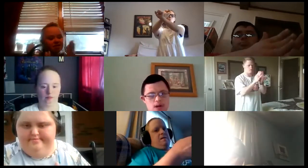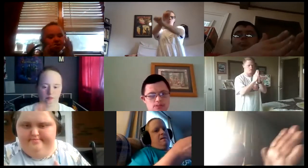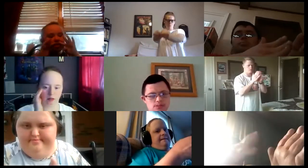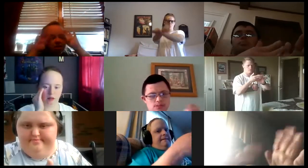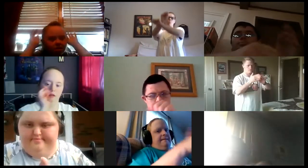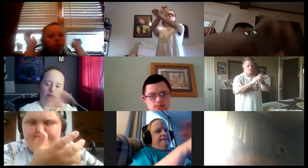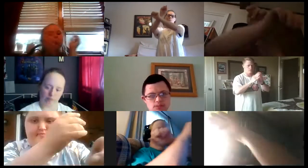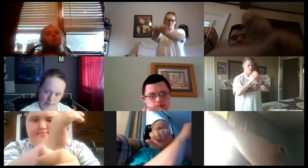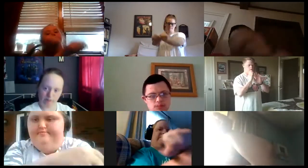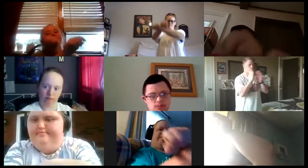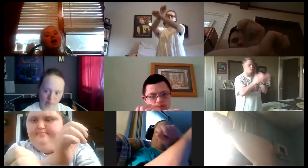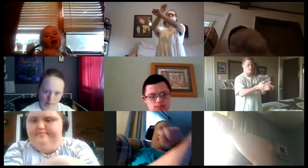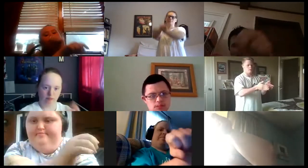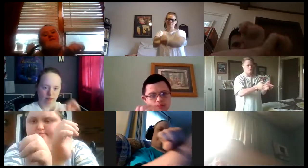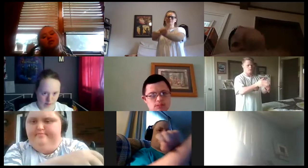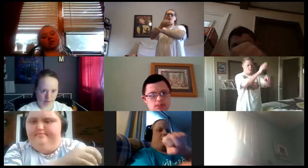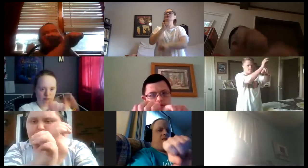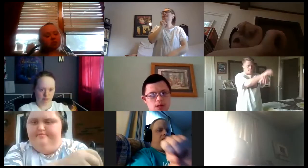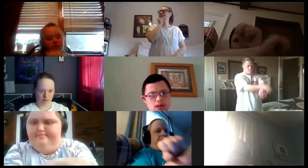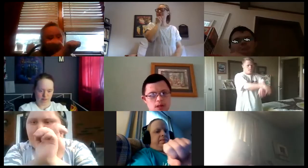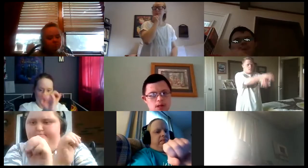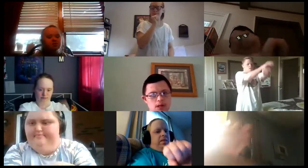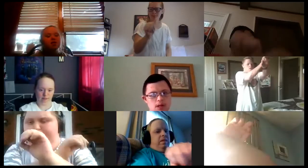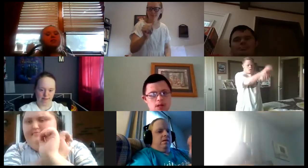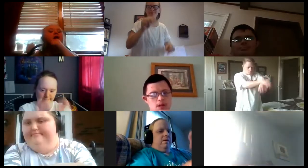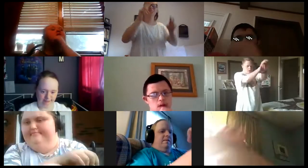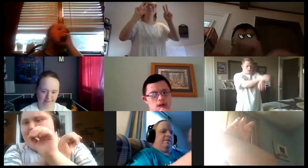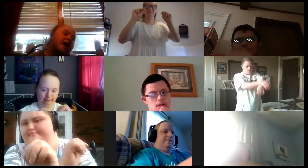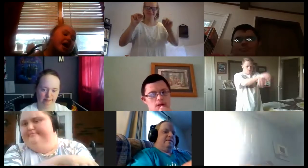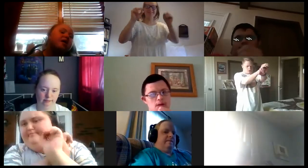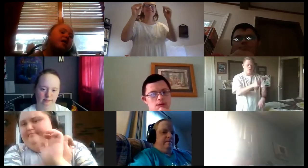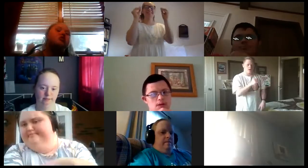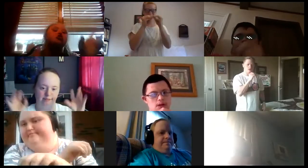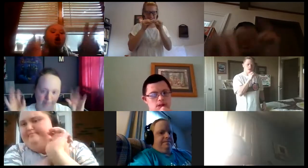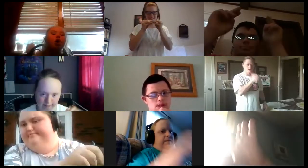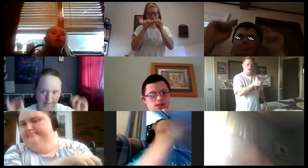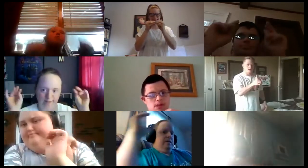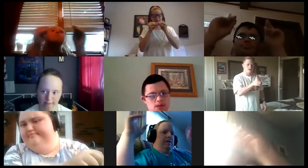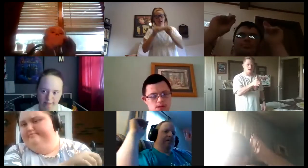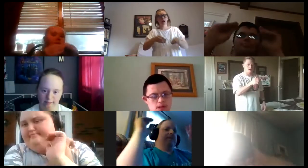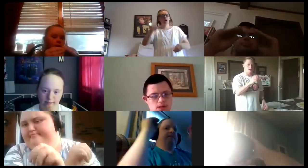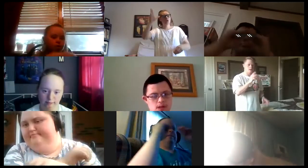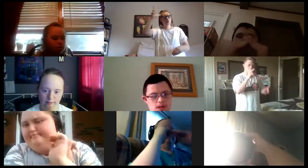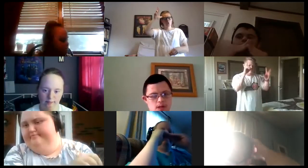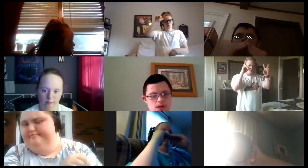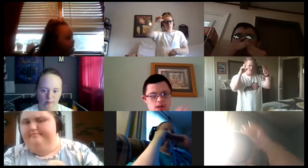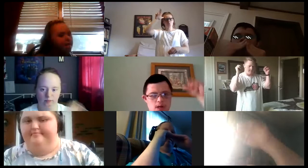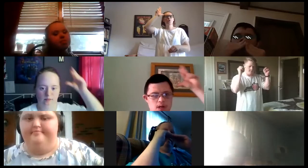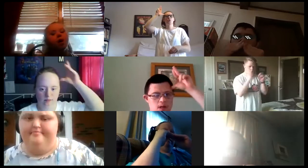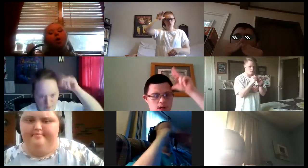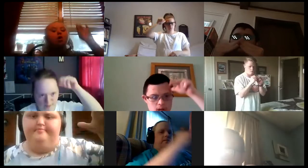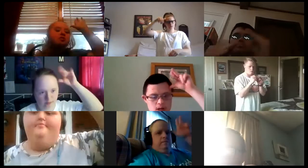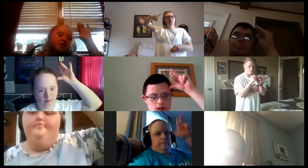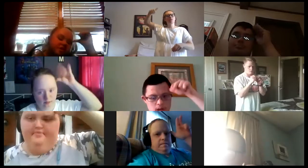till i can't oh i got the